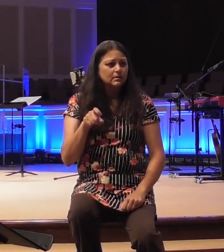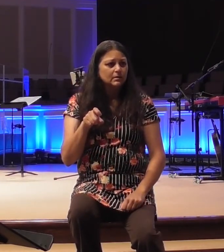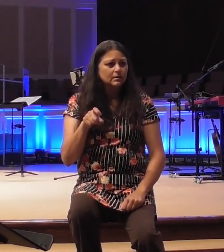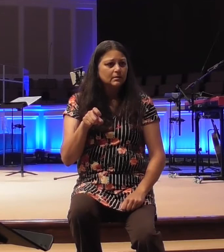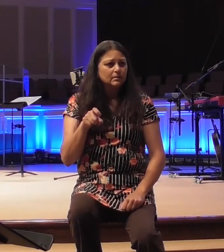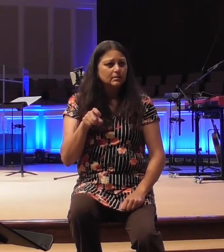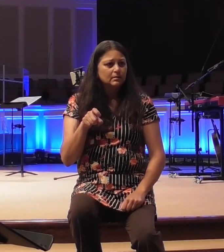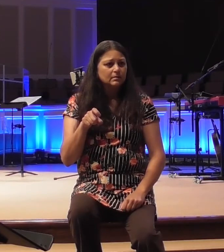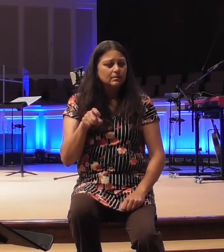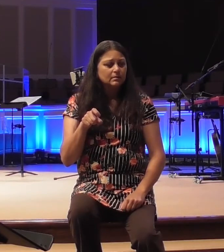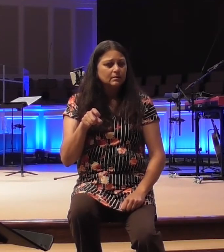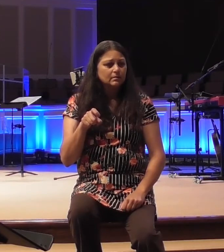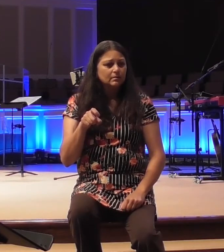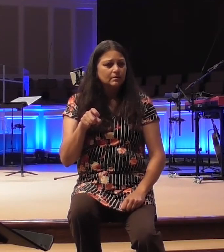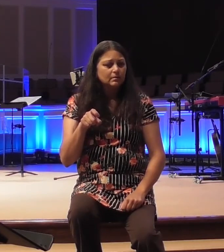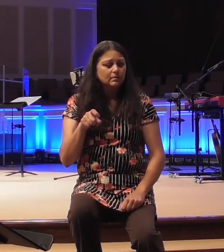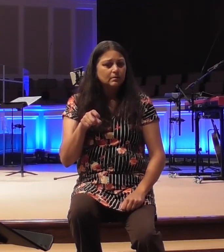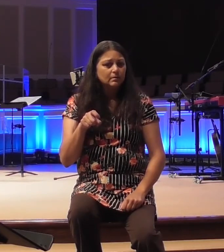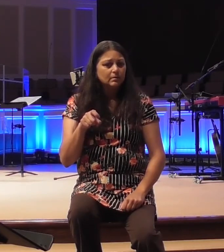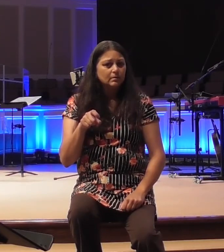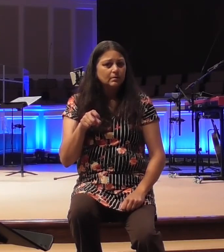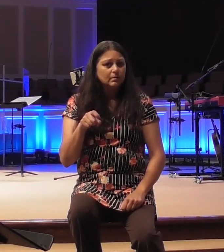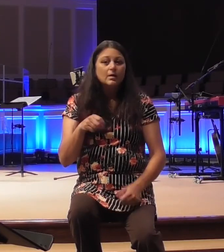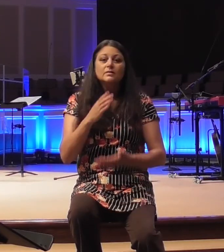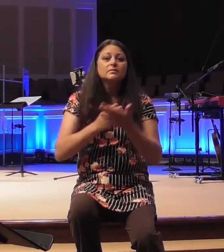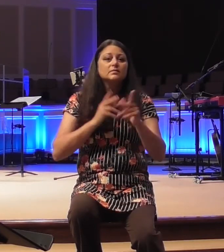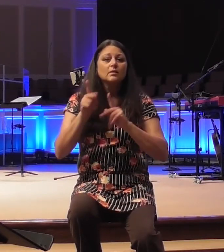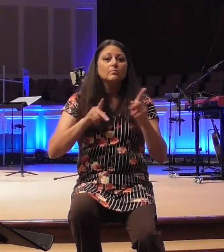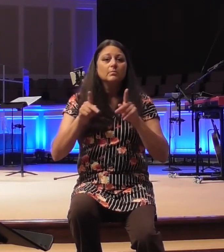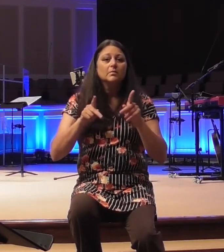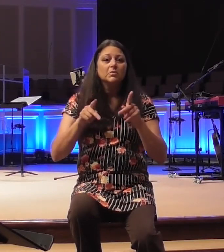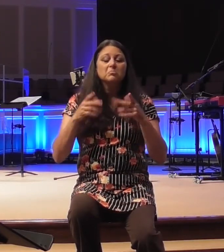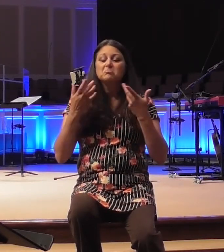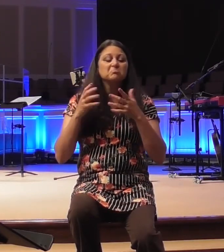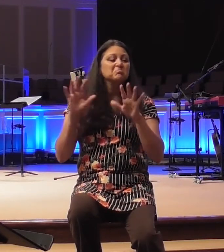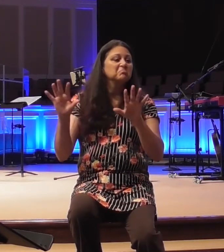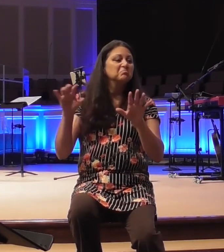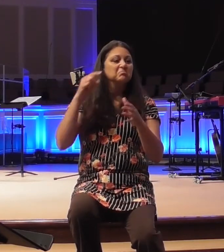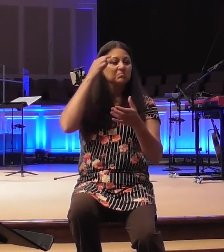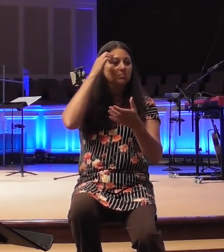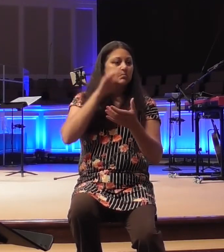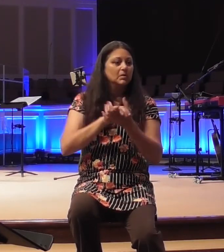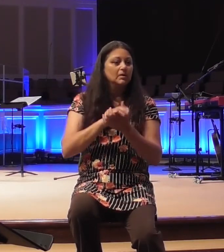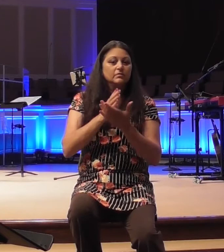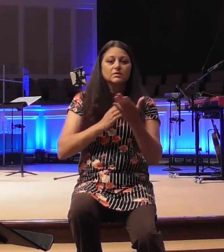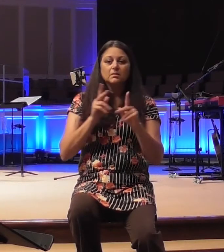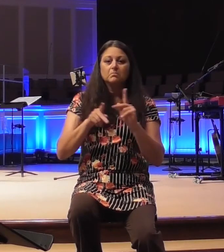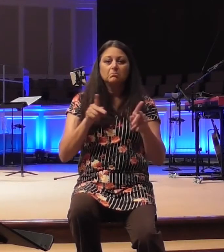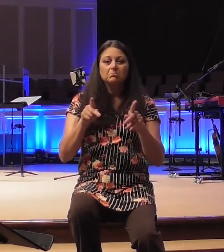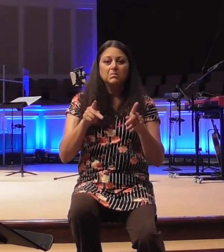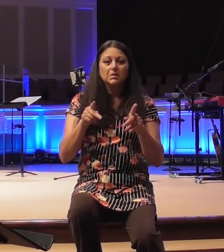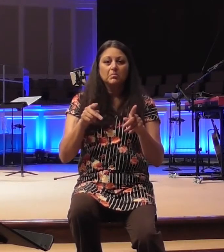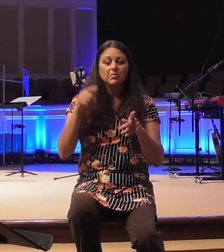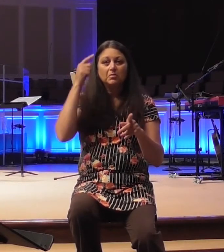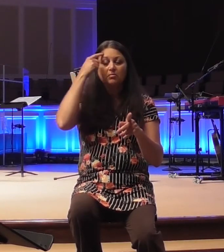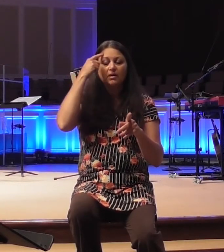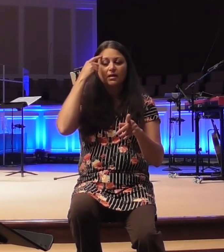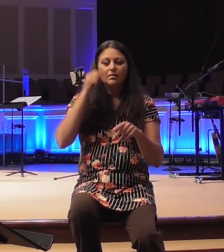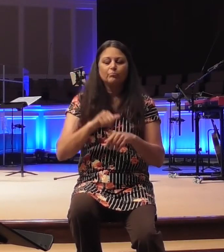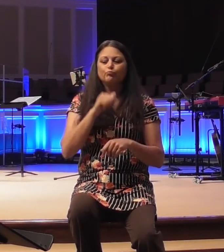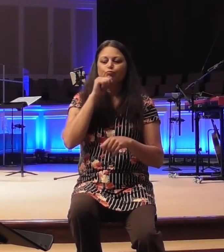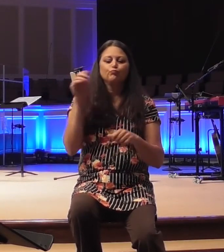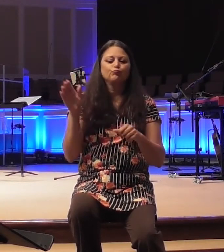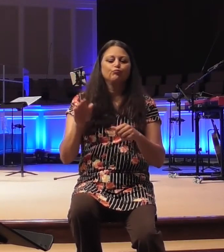before what you have to say is you just don't want to believe? You don't have any interest in believing. There isn't enough truth. There isn't enough